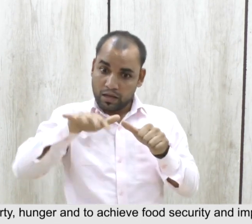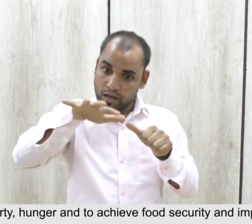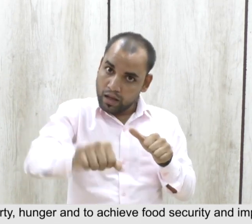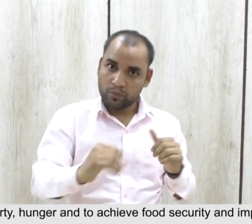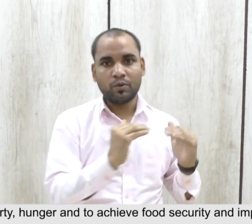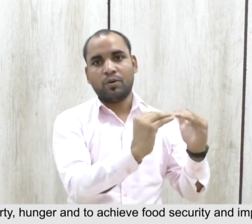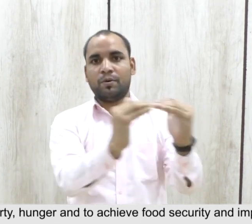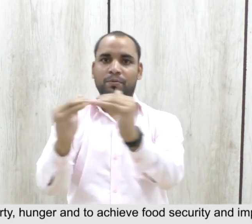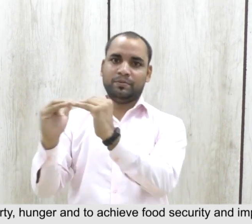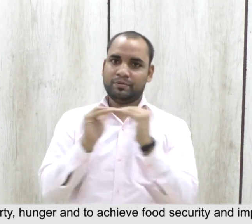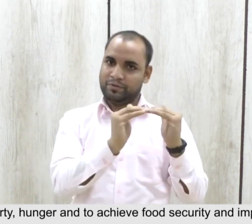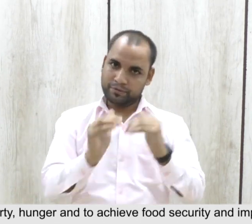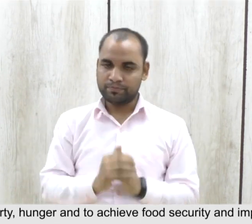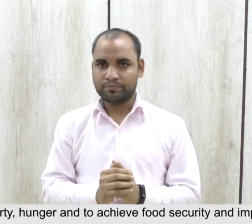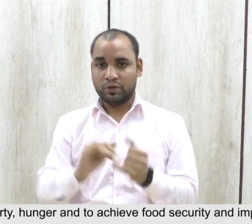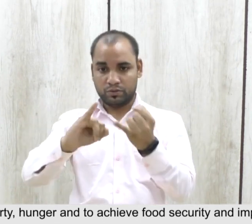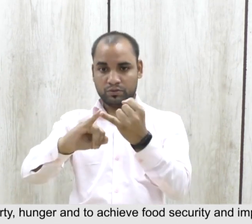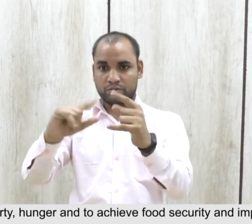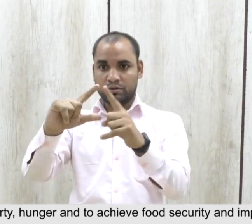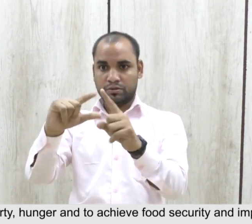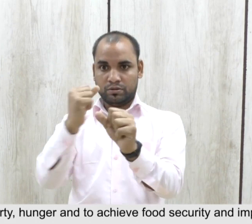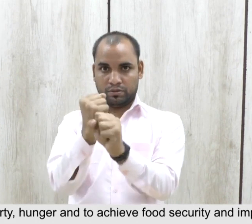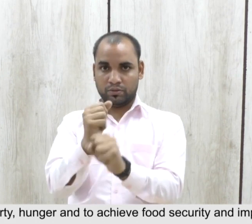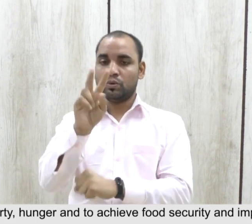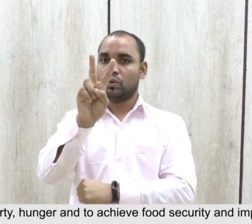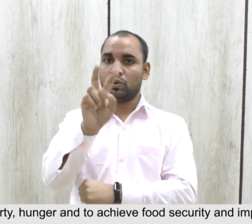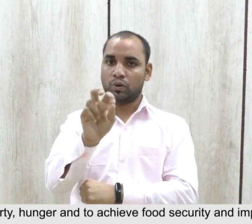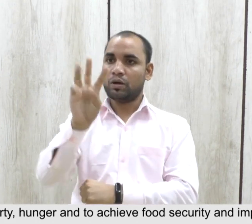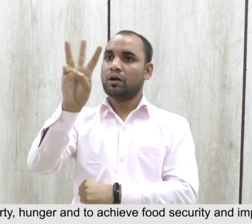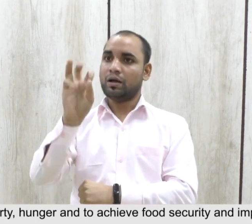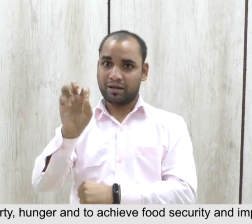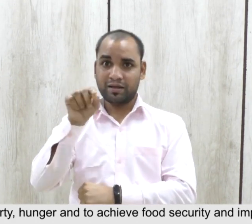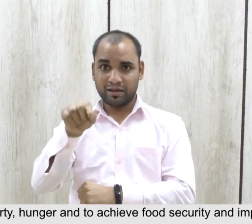hunger, and to achieve food security and improved nutrition.